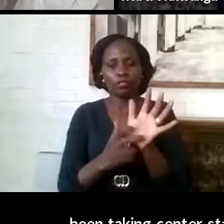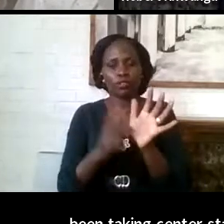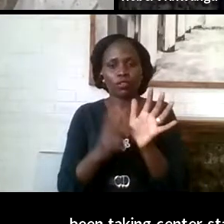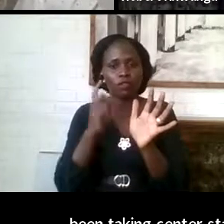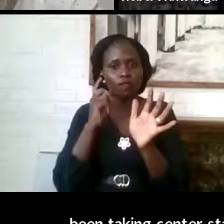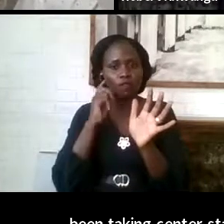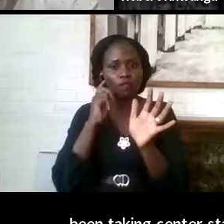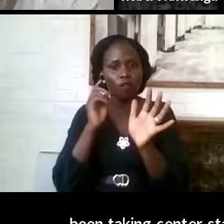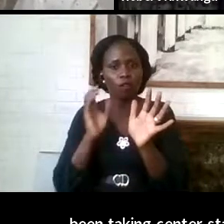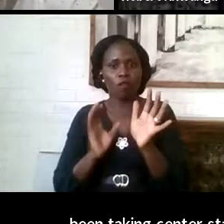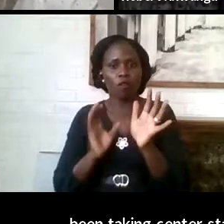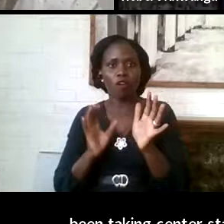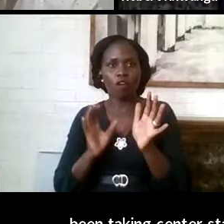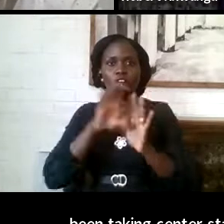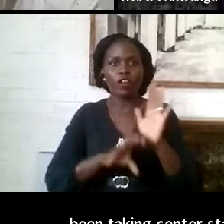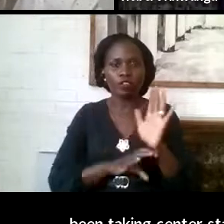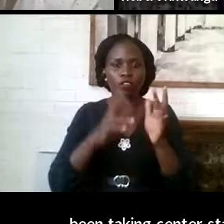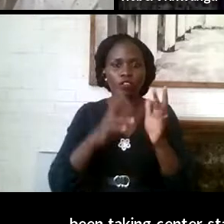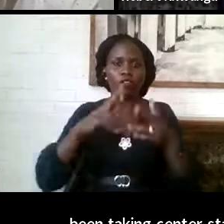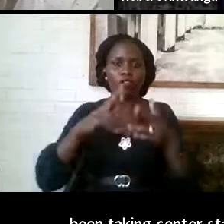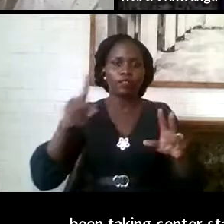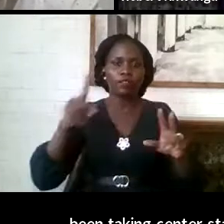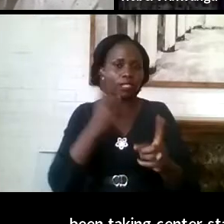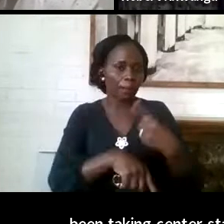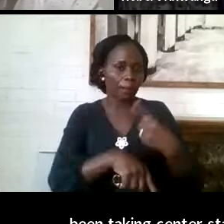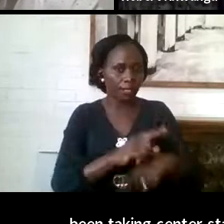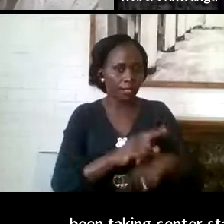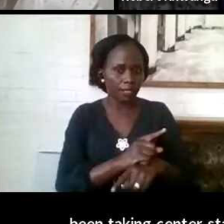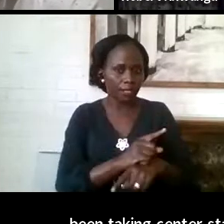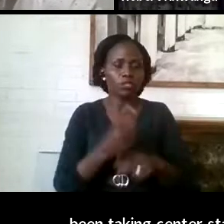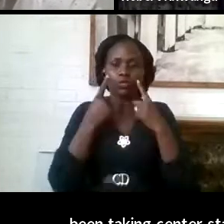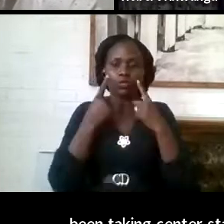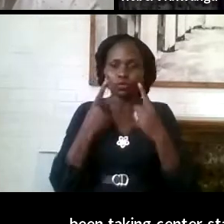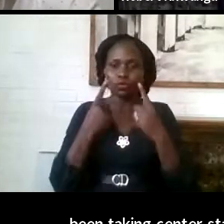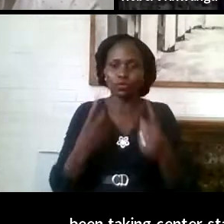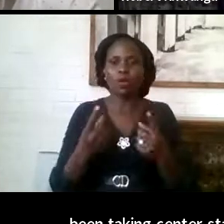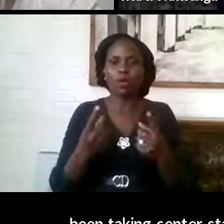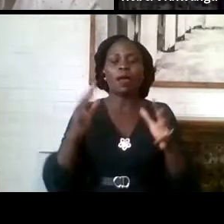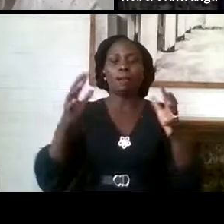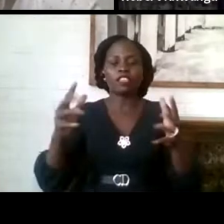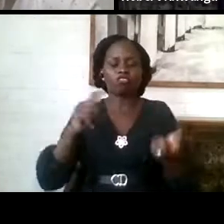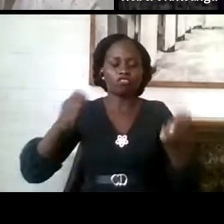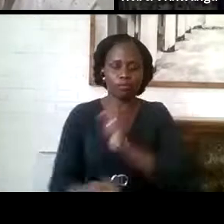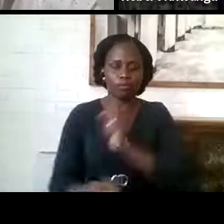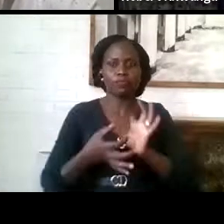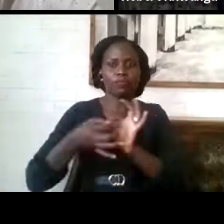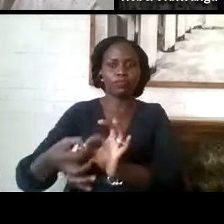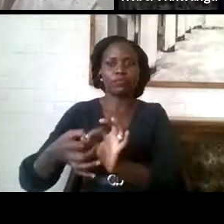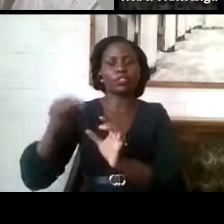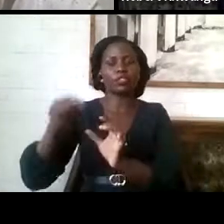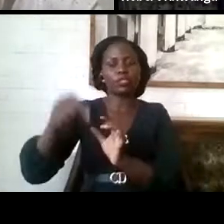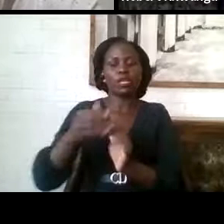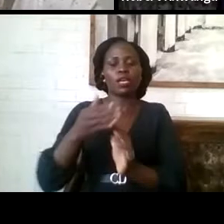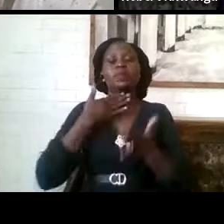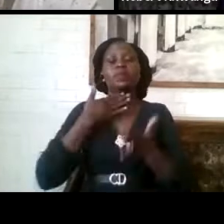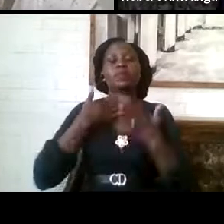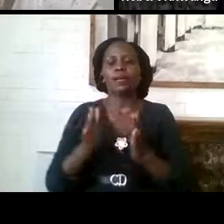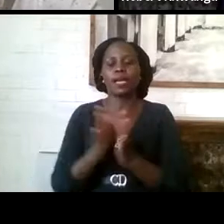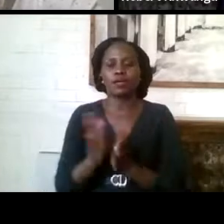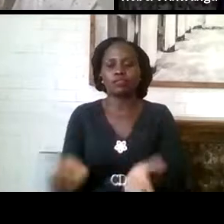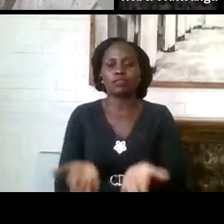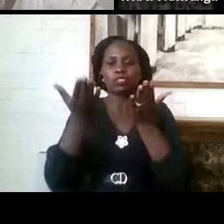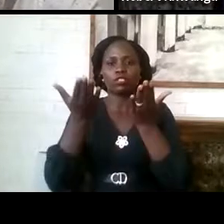we saw that there was a very big shift in the respect and demand for the protection and promotion of rights for persons